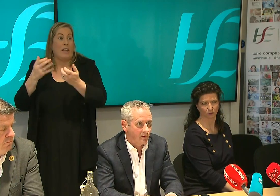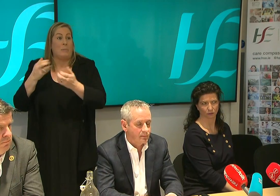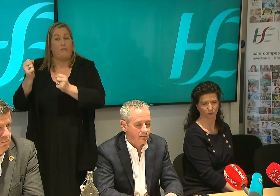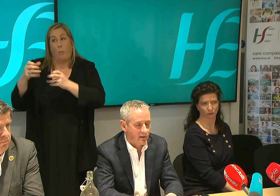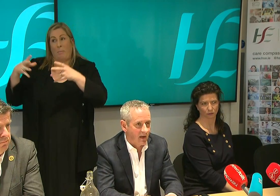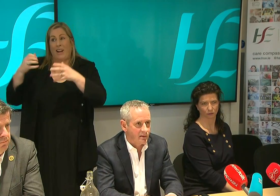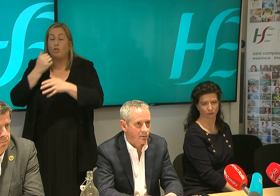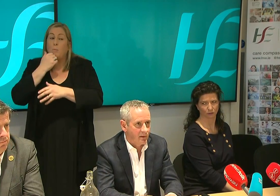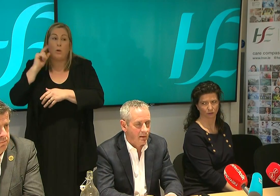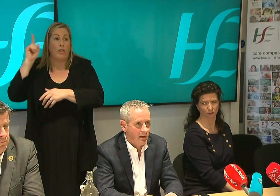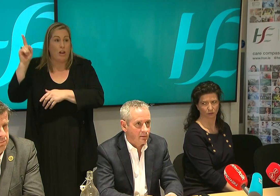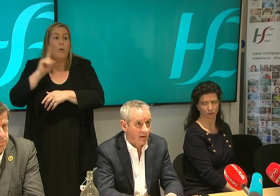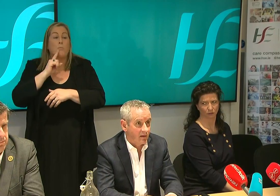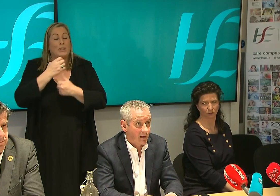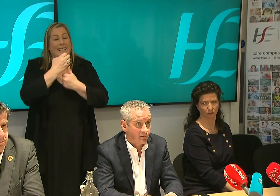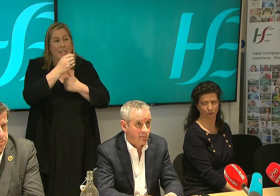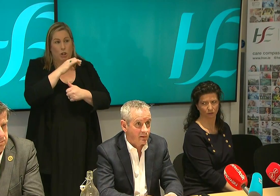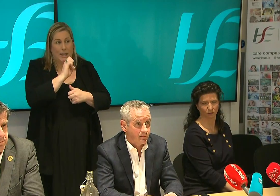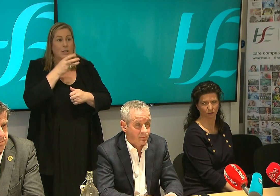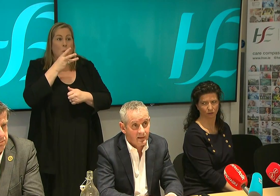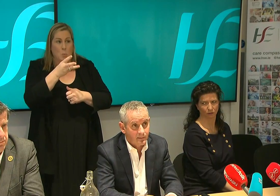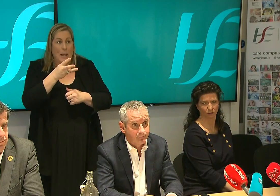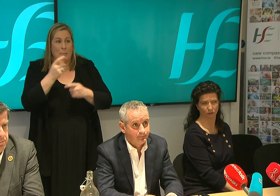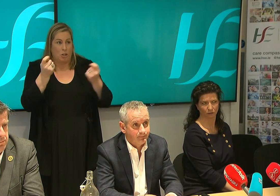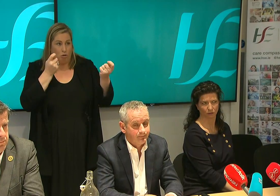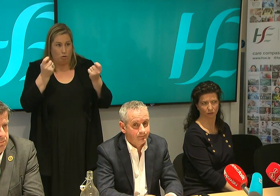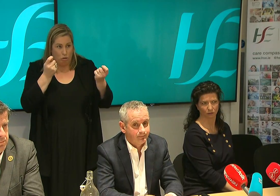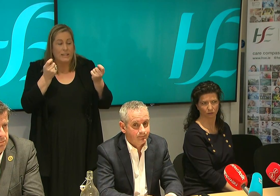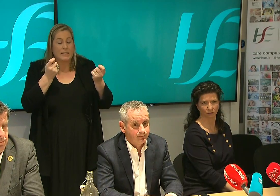that as well, but each case would be treated at the appropriate place.